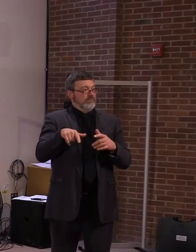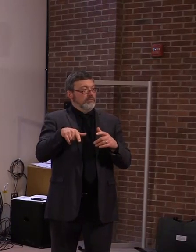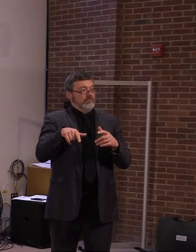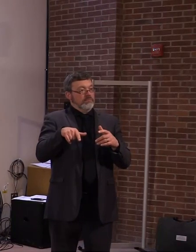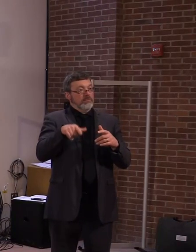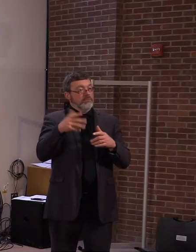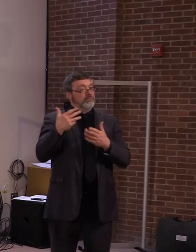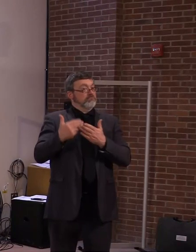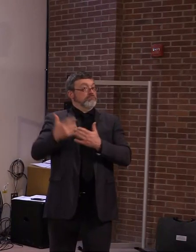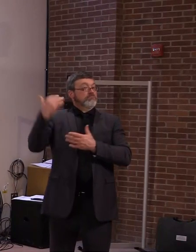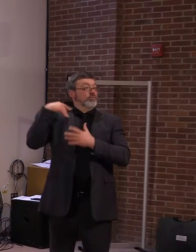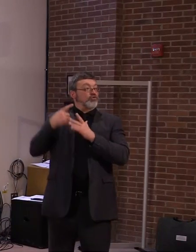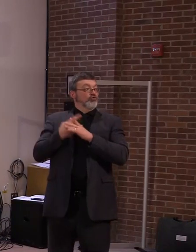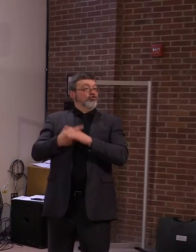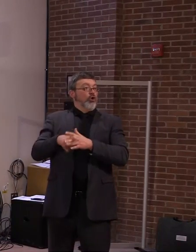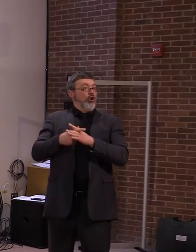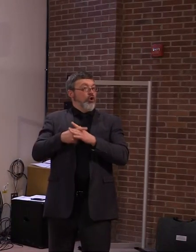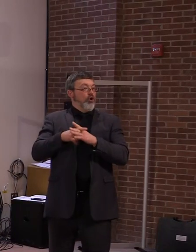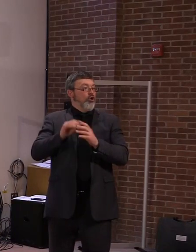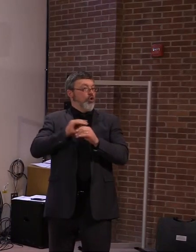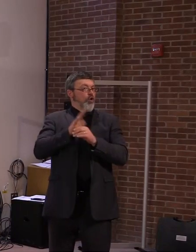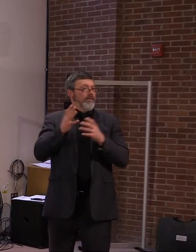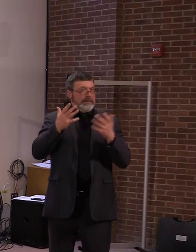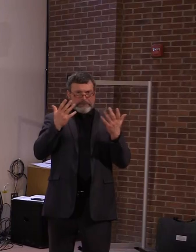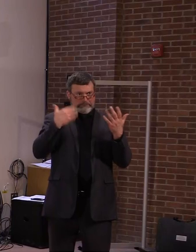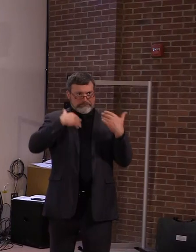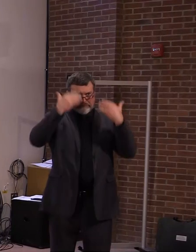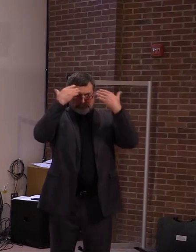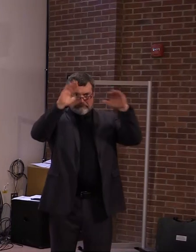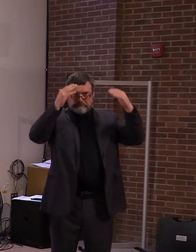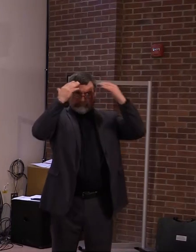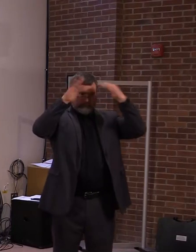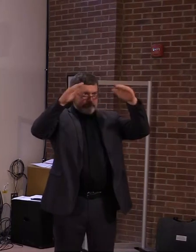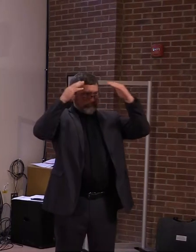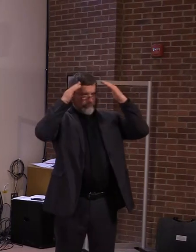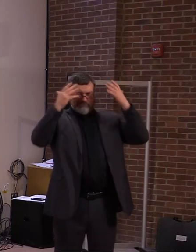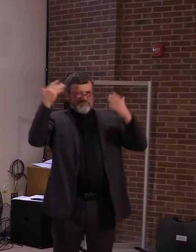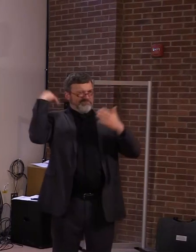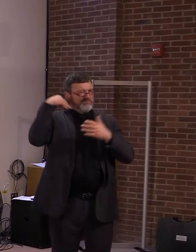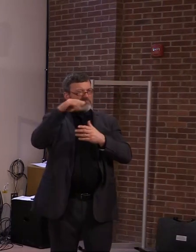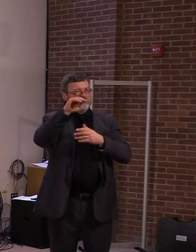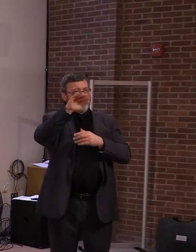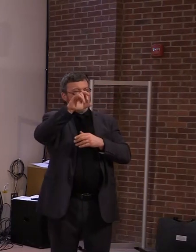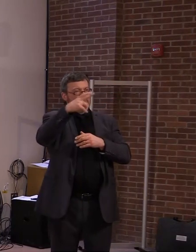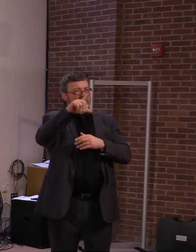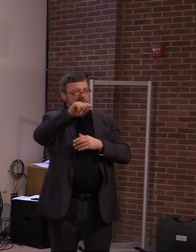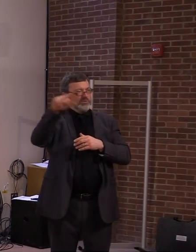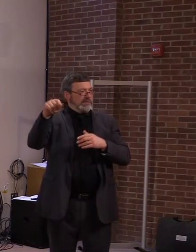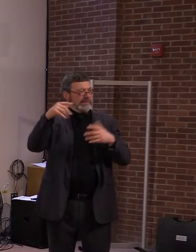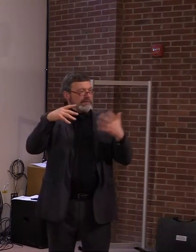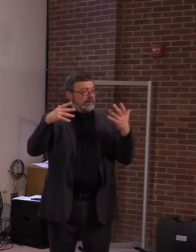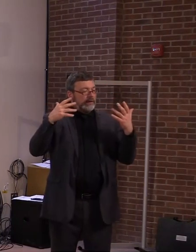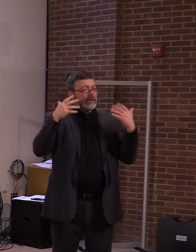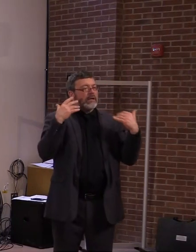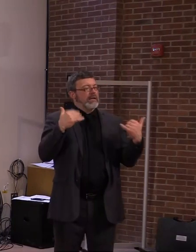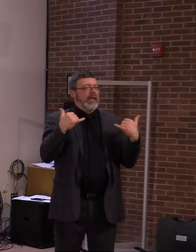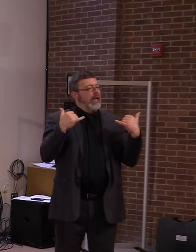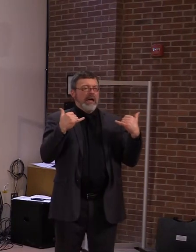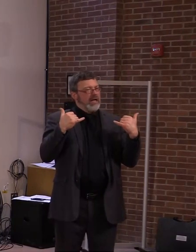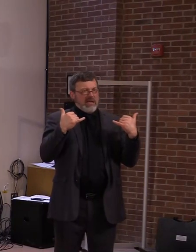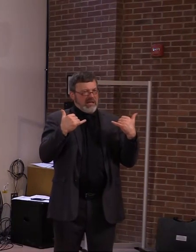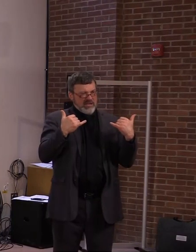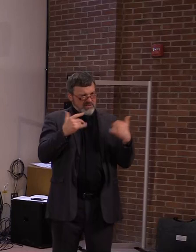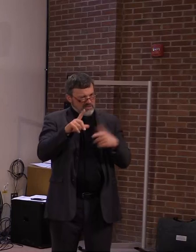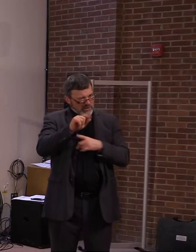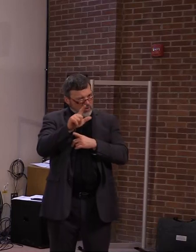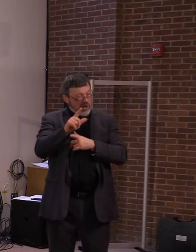what to expect. They've been very good at helping us out, whether it's in vaccines, whether it's in testing.